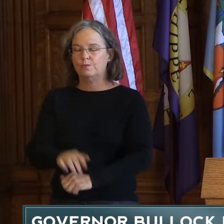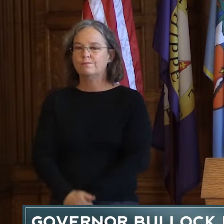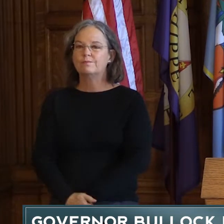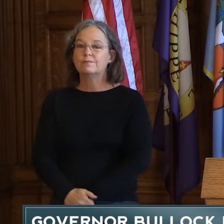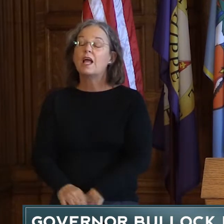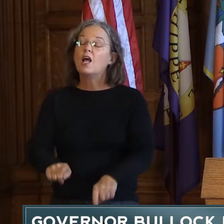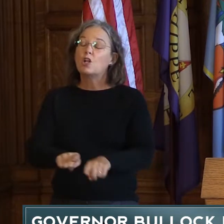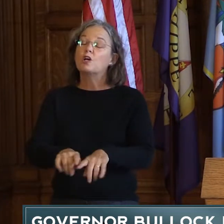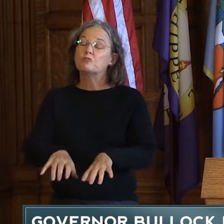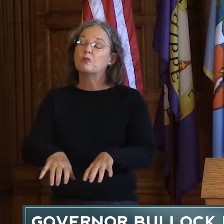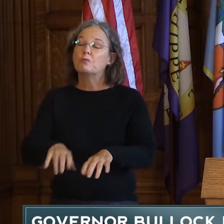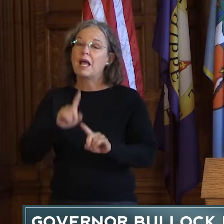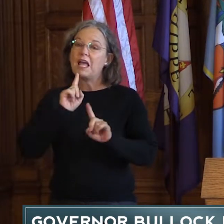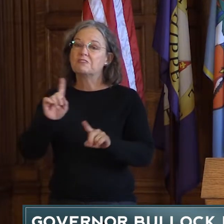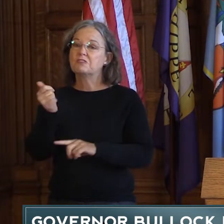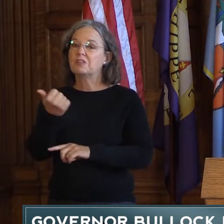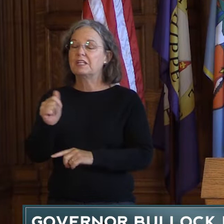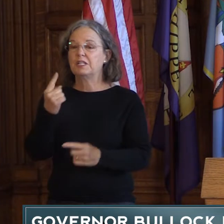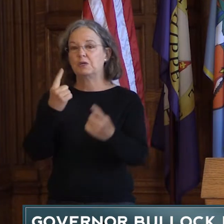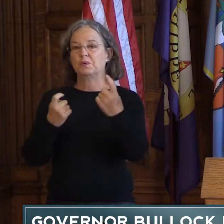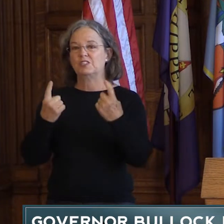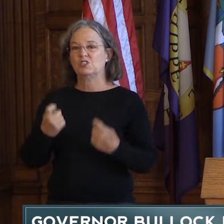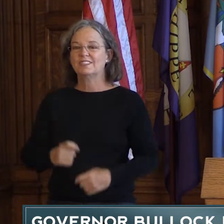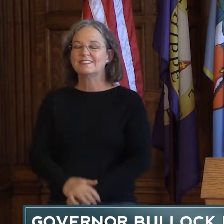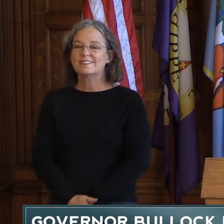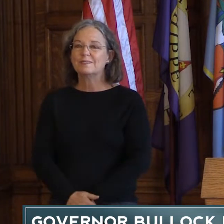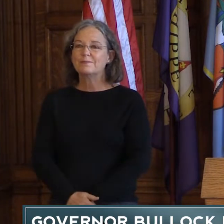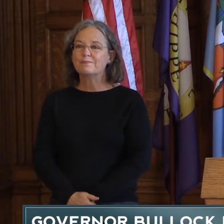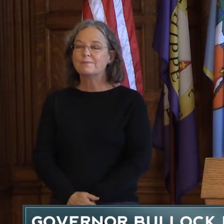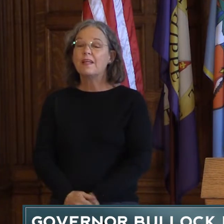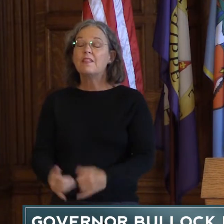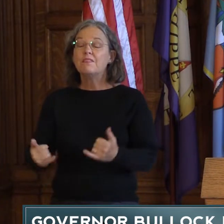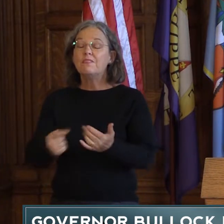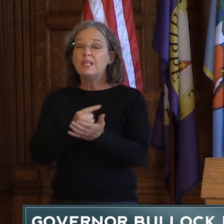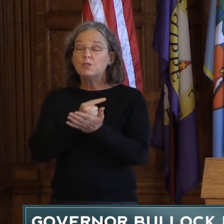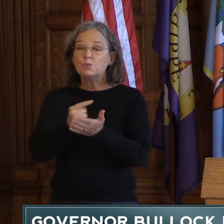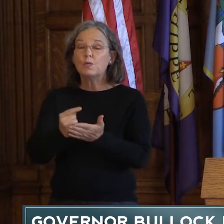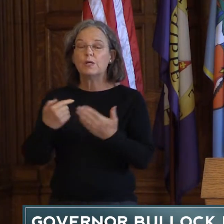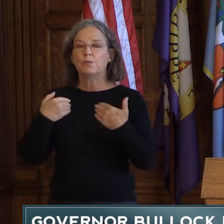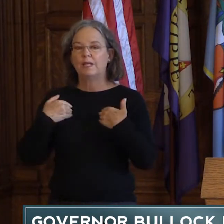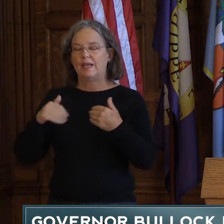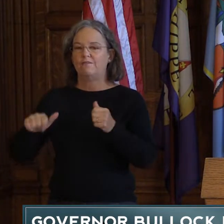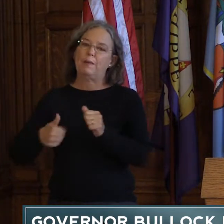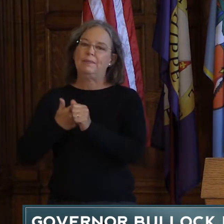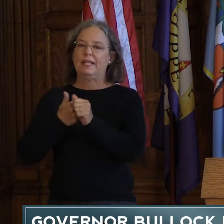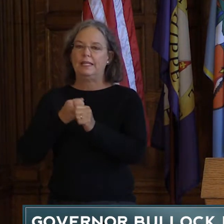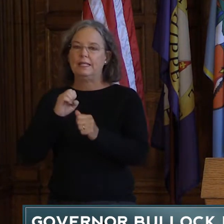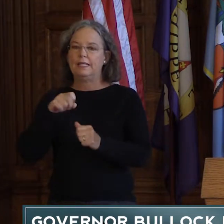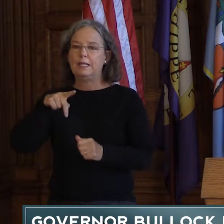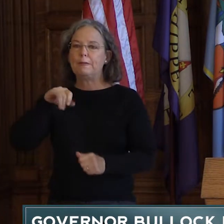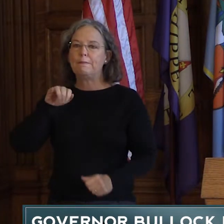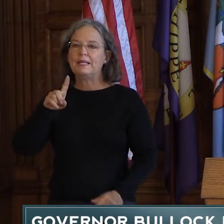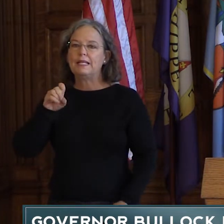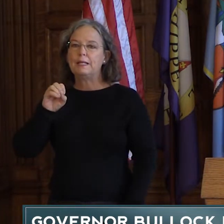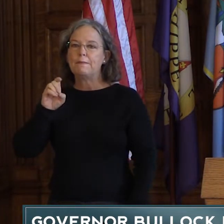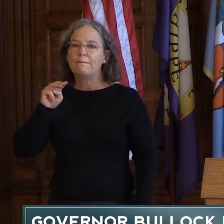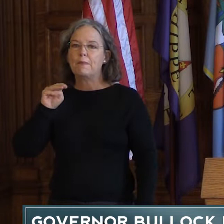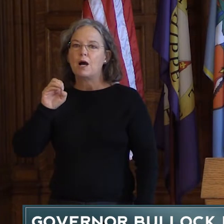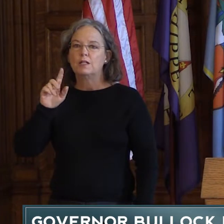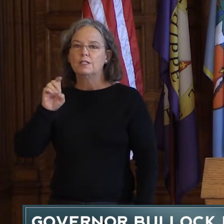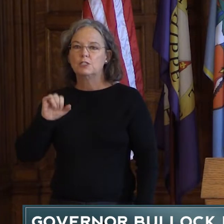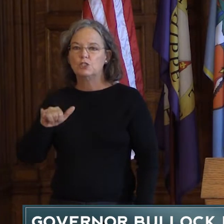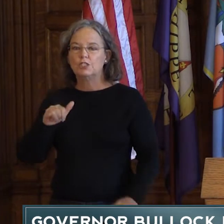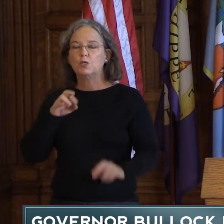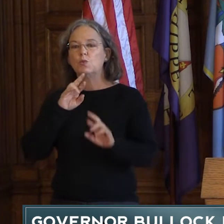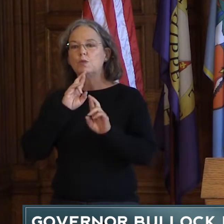also take some time to answer some questions along the way. This week we have an updated epidemiological report of the